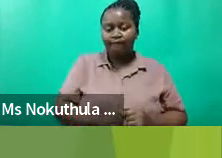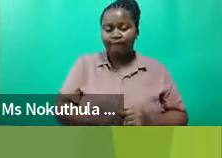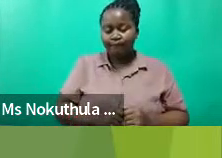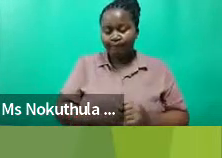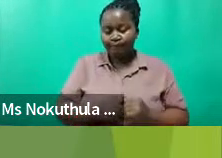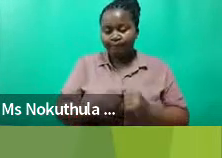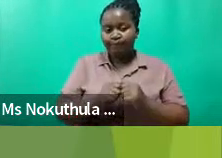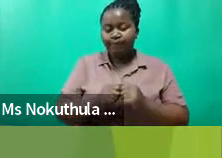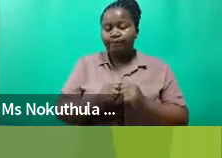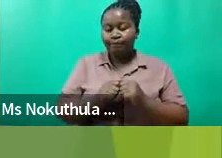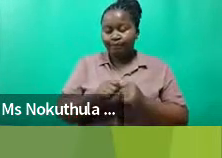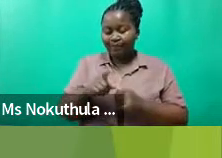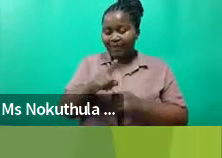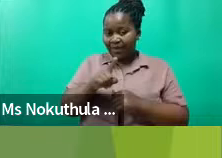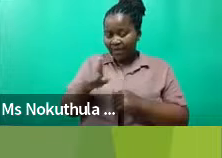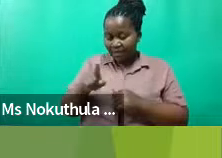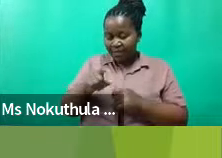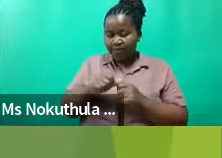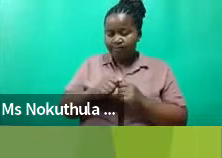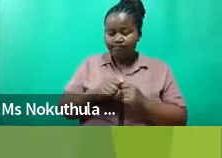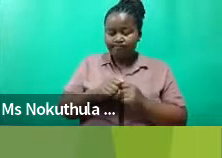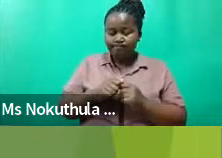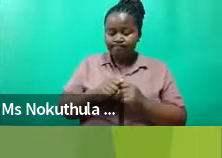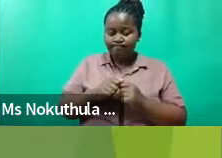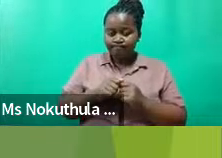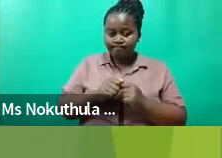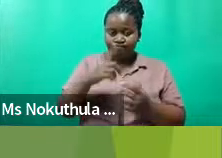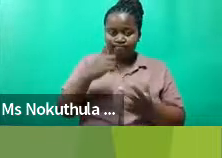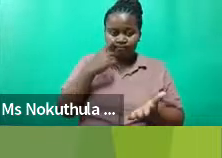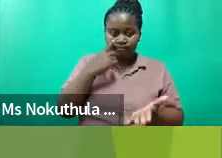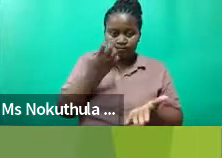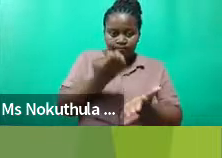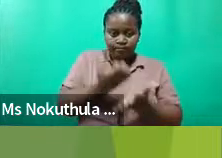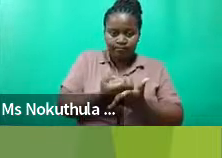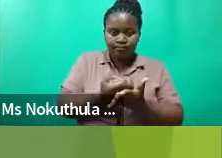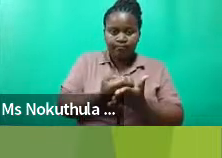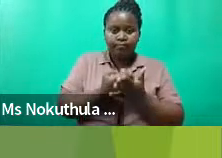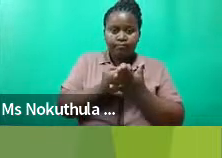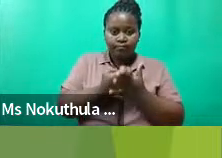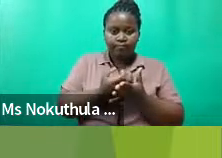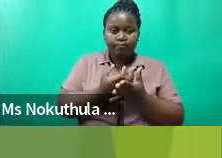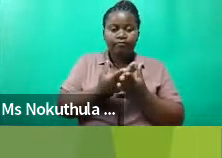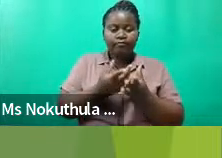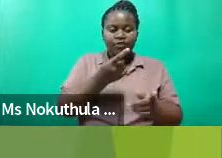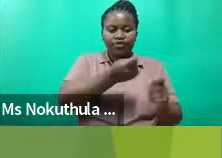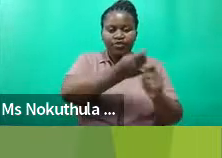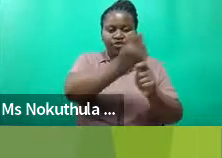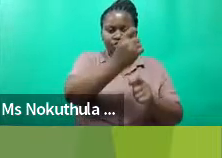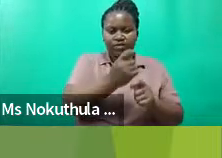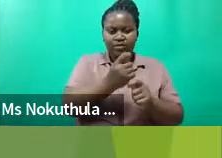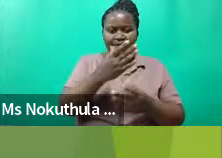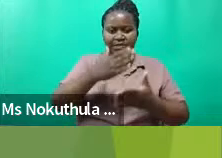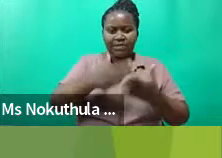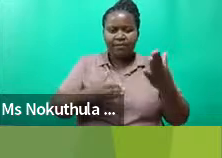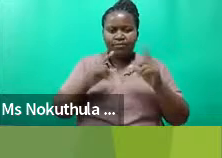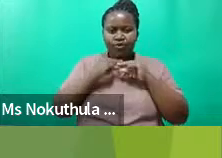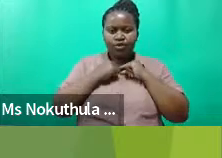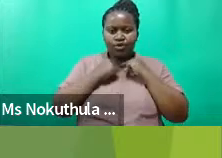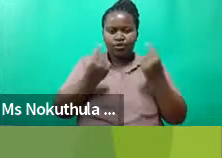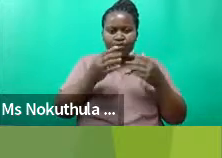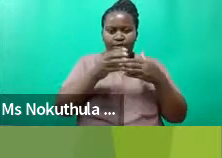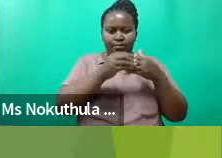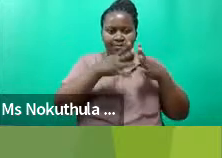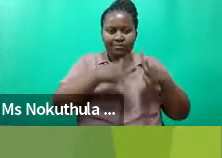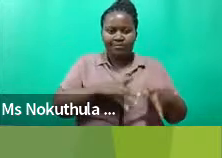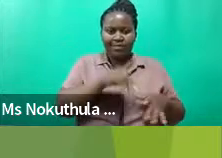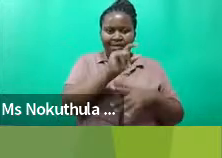surprisingly, there's evidence that they get similar treatment from some of their religious members, and these are